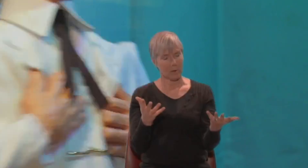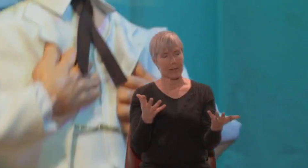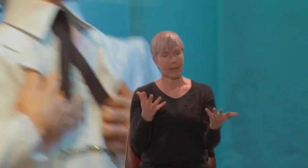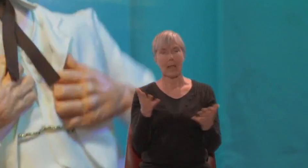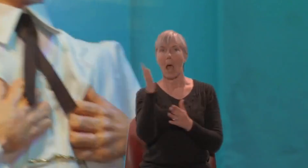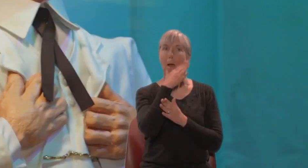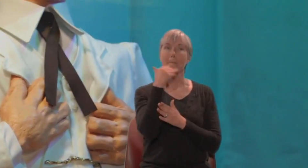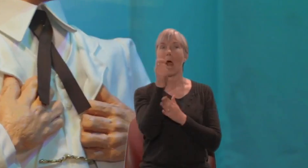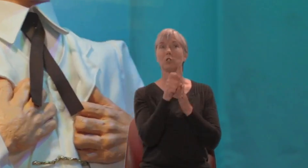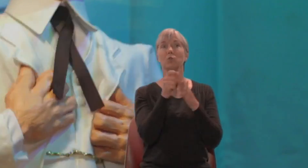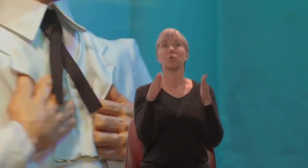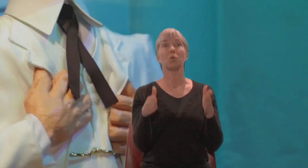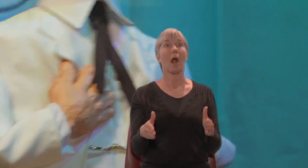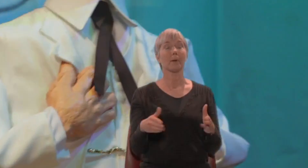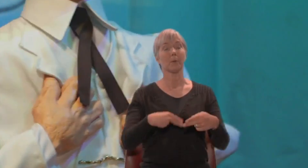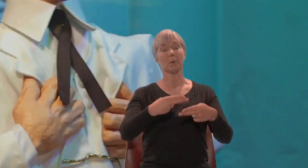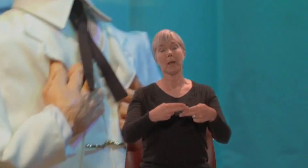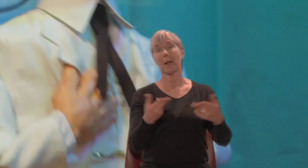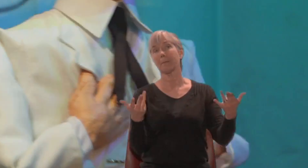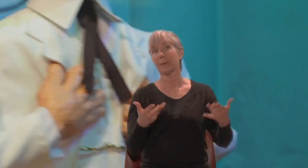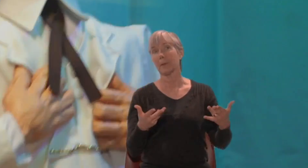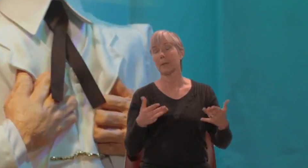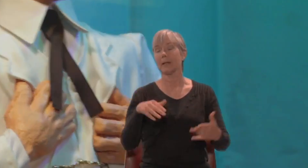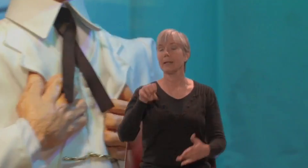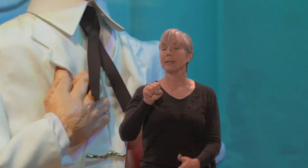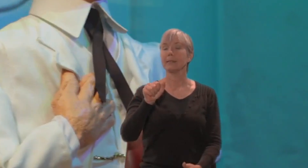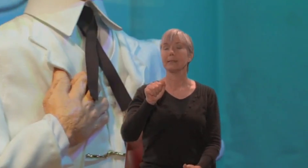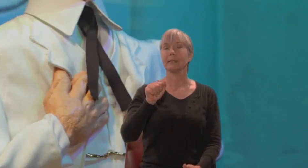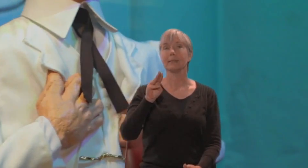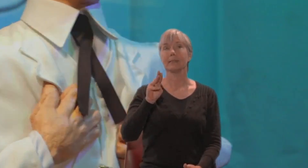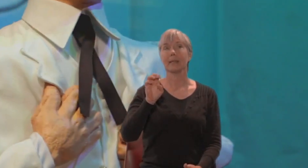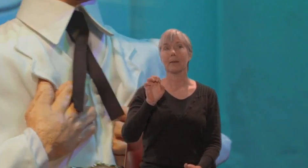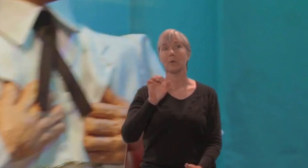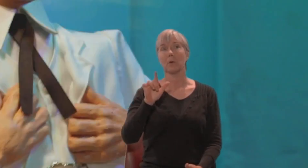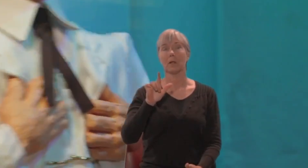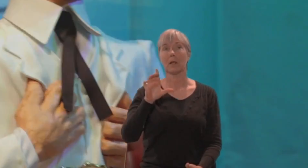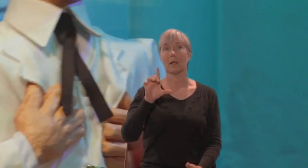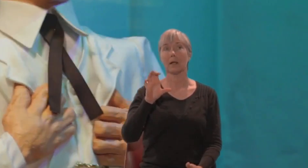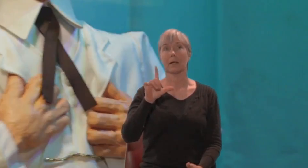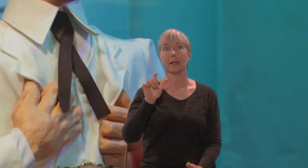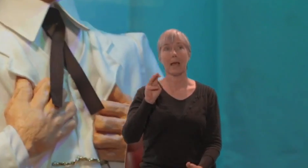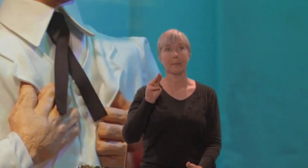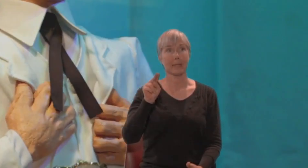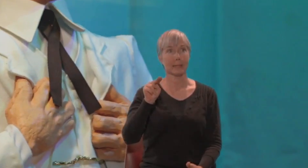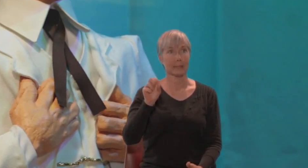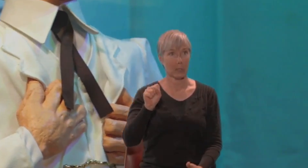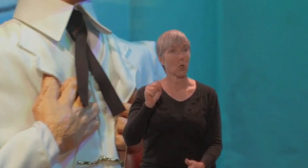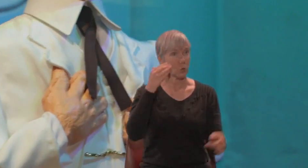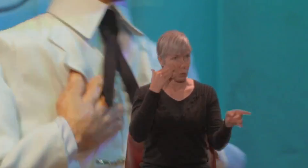writer of all time, a fellow by the name of Mr. Samuel Clemens. You know him better by his pen